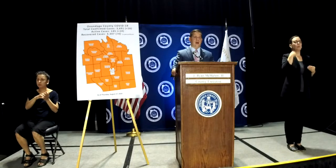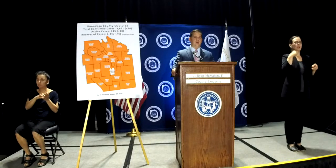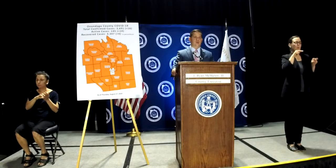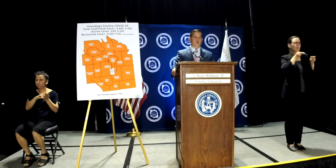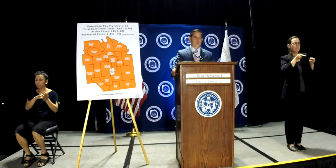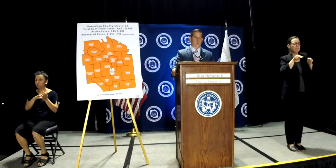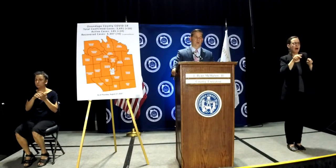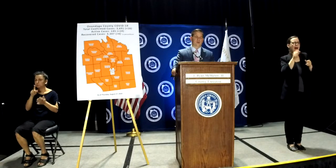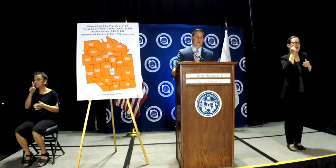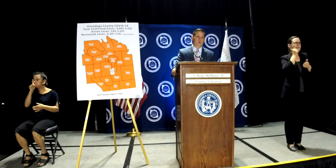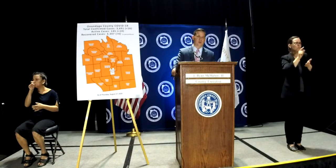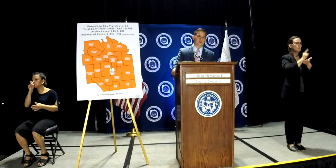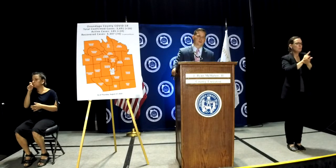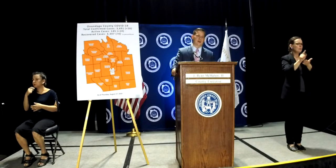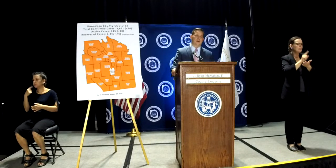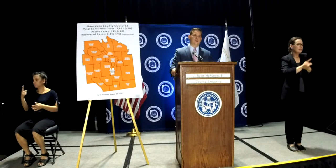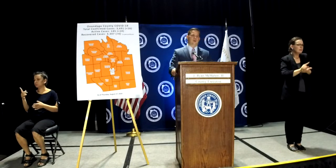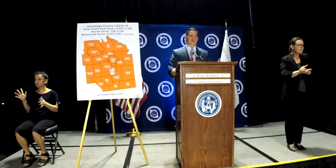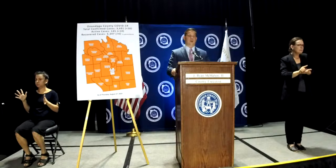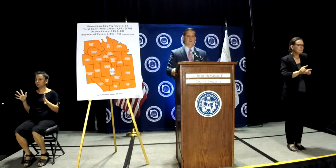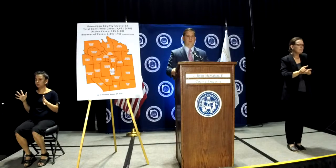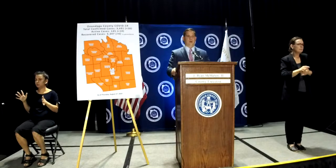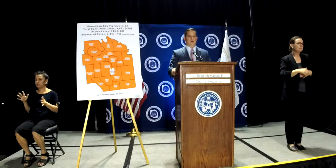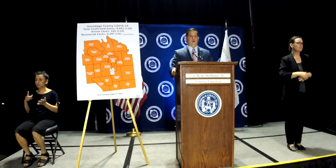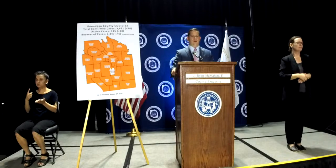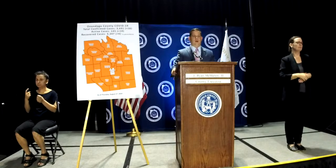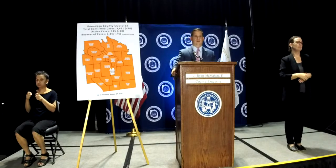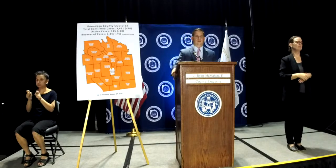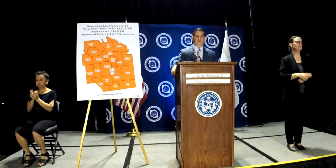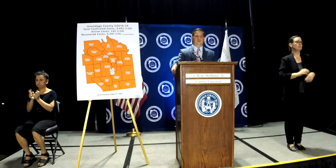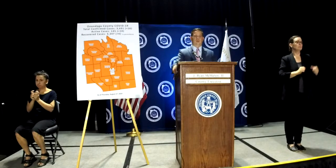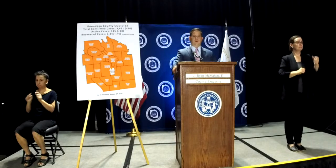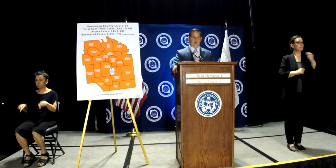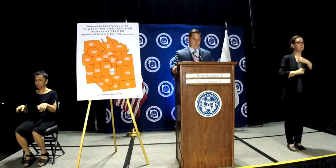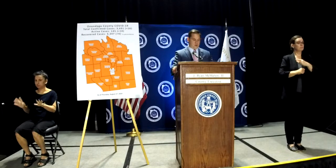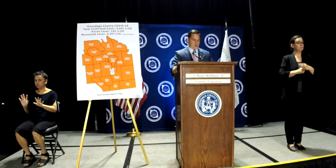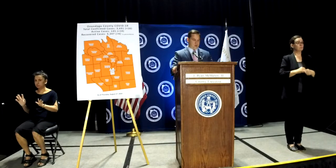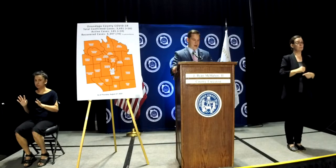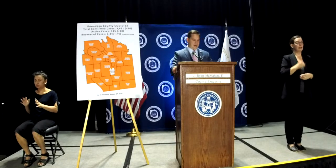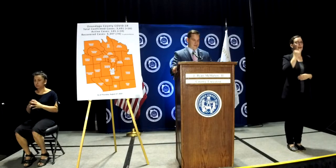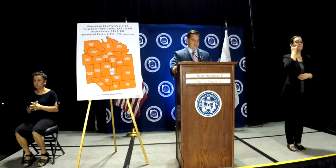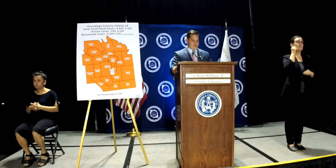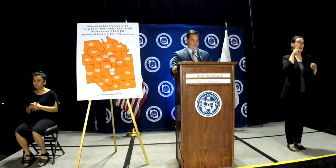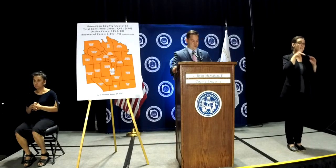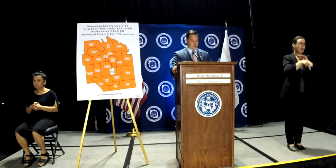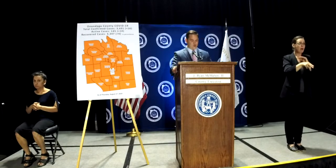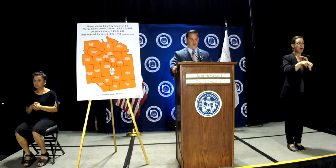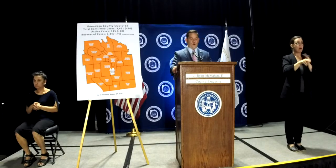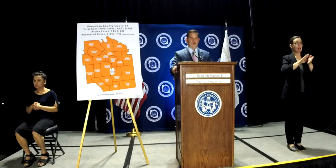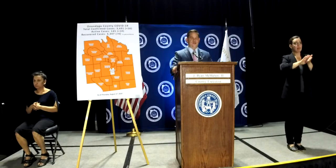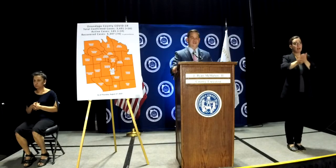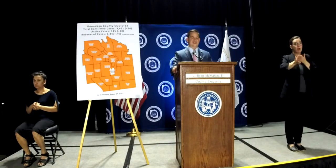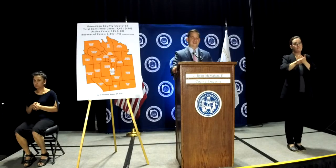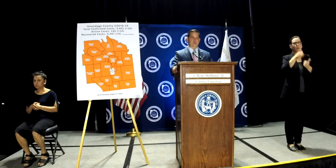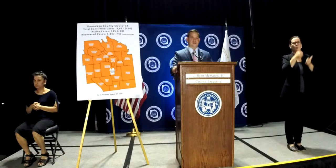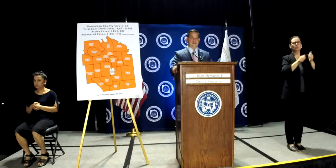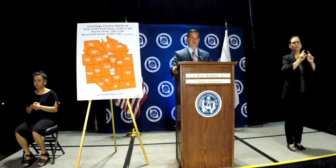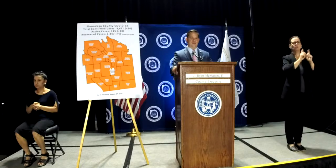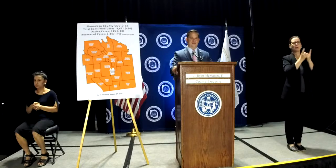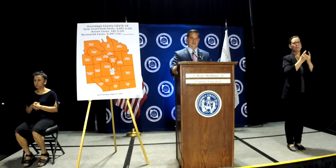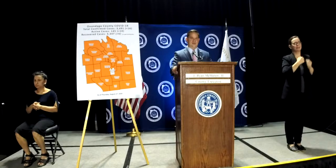that right now, Andrew. We're working through this. Certainly, some of our, again,